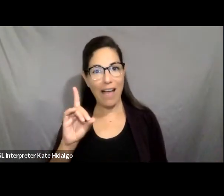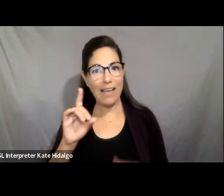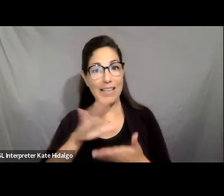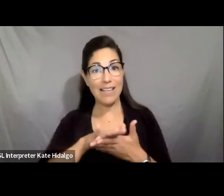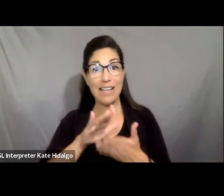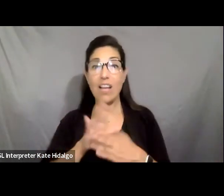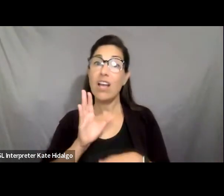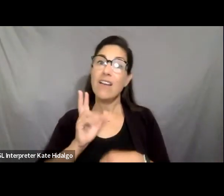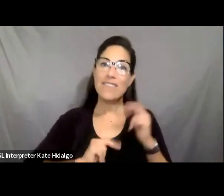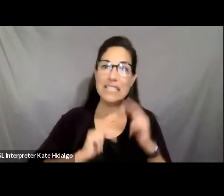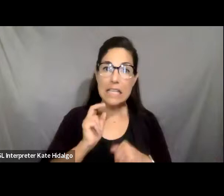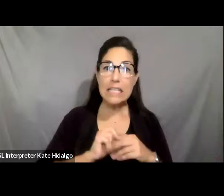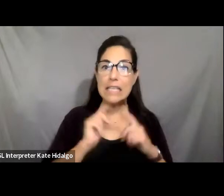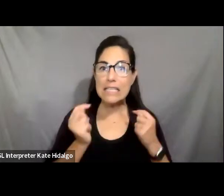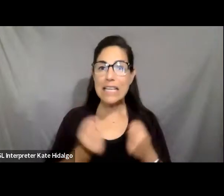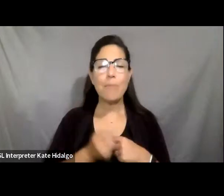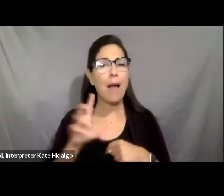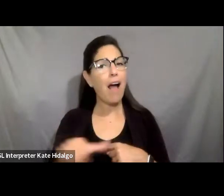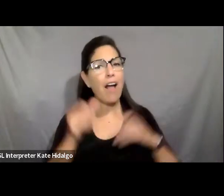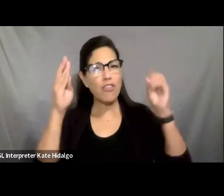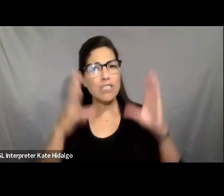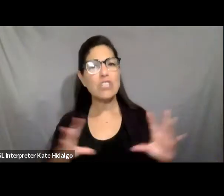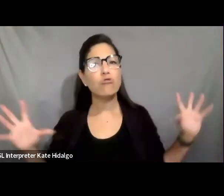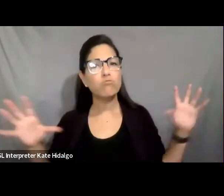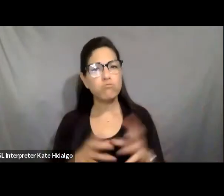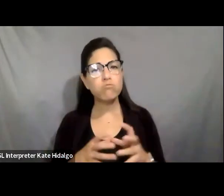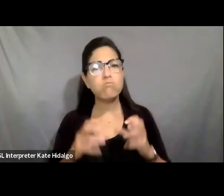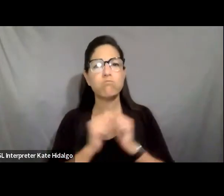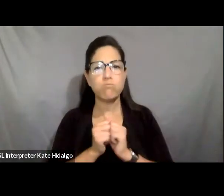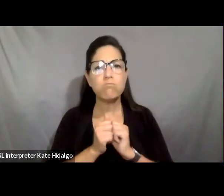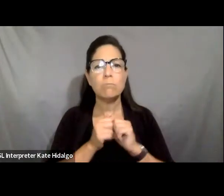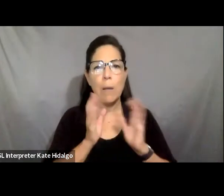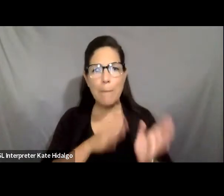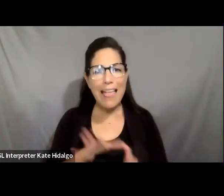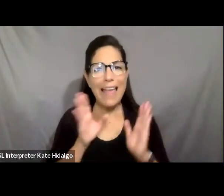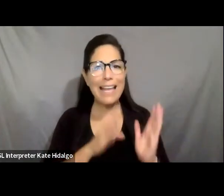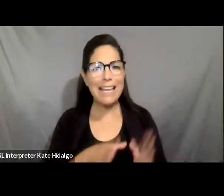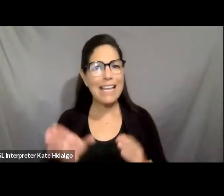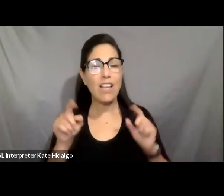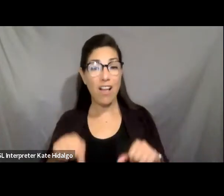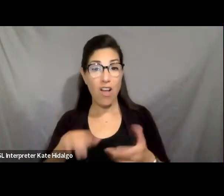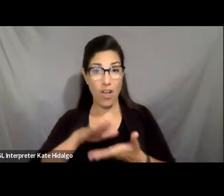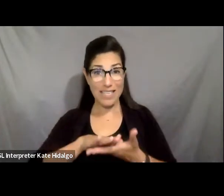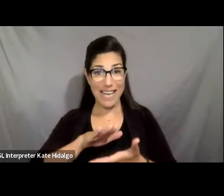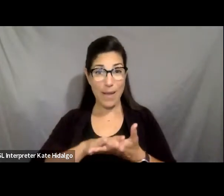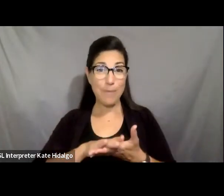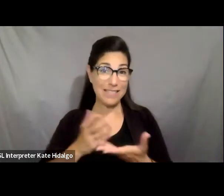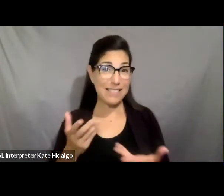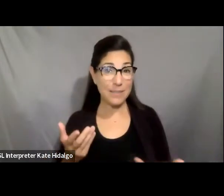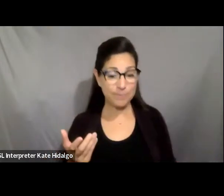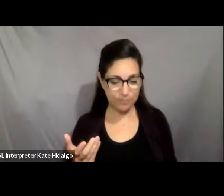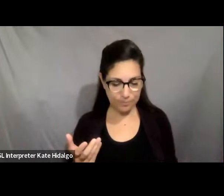facilities team, but also teachers who were meeting in groups, planning curriculum on campus, and